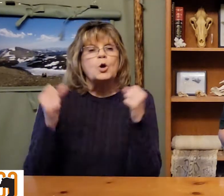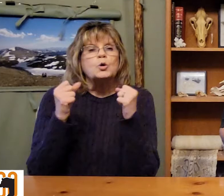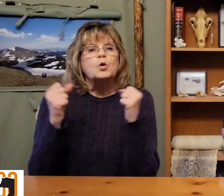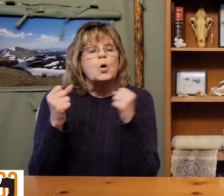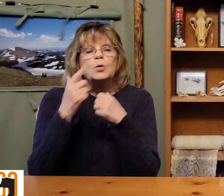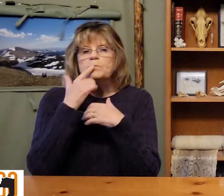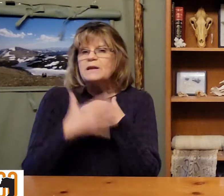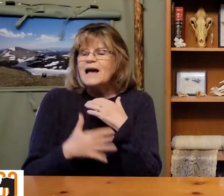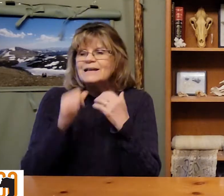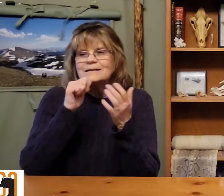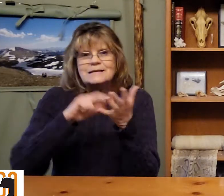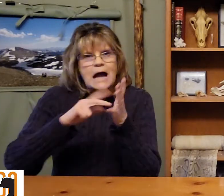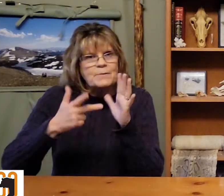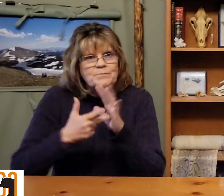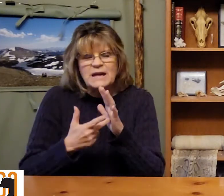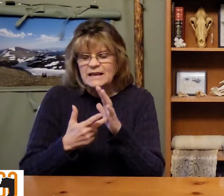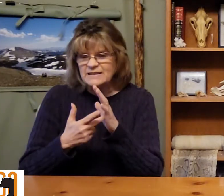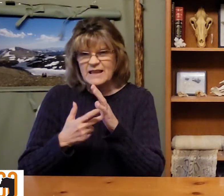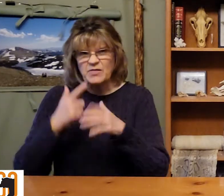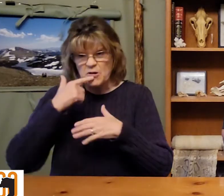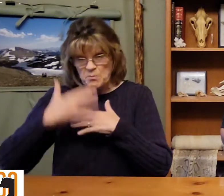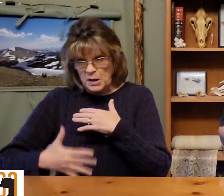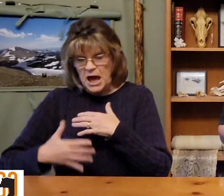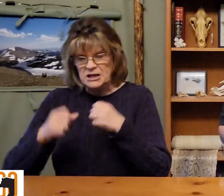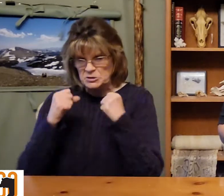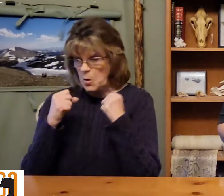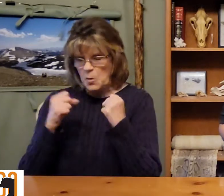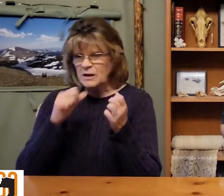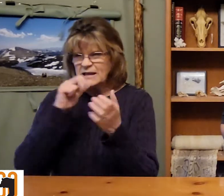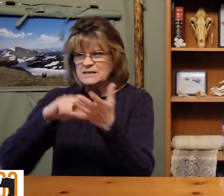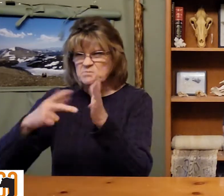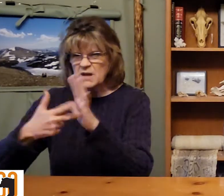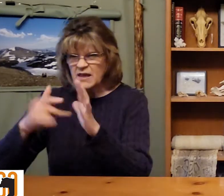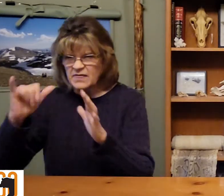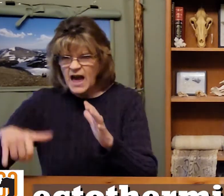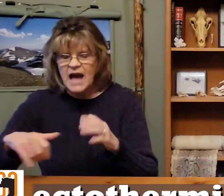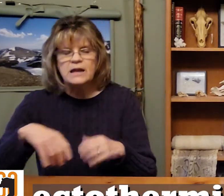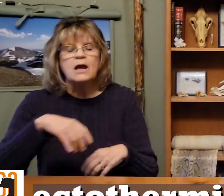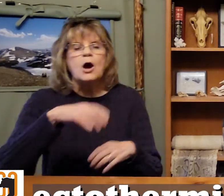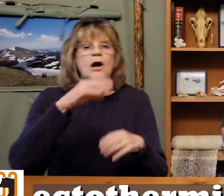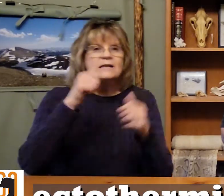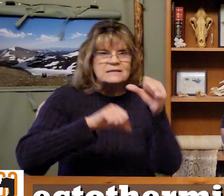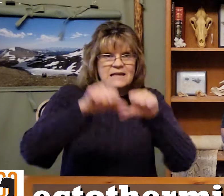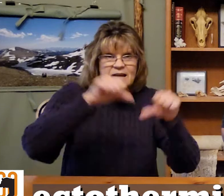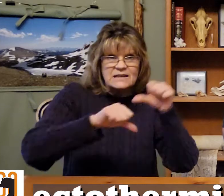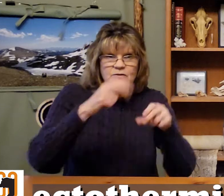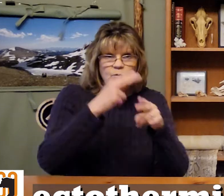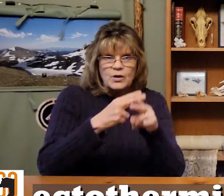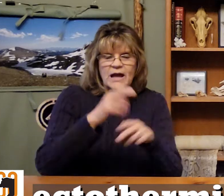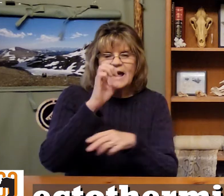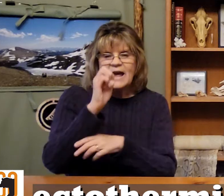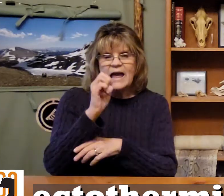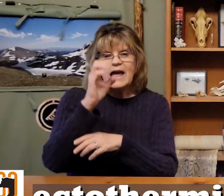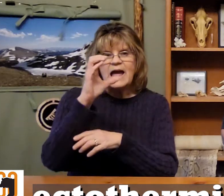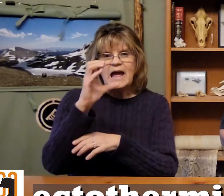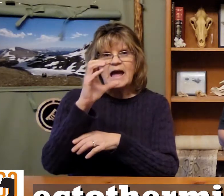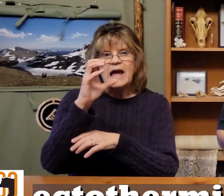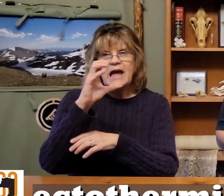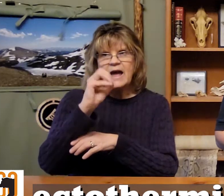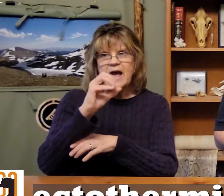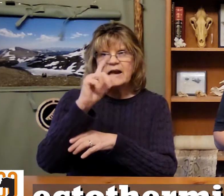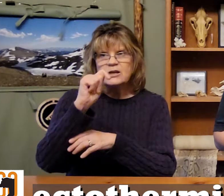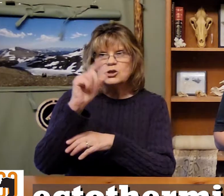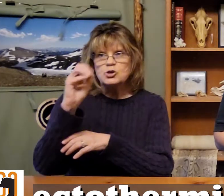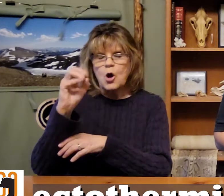Cold-blooded does not mean that their blood is actually cold all the time. The scientific word for cold-blooded is ectothermic.